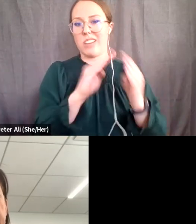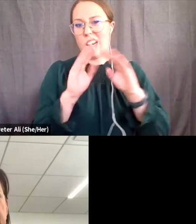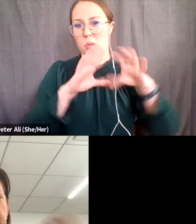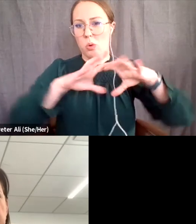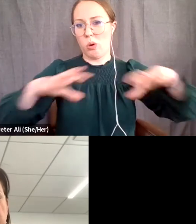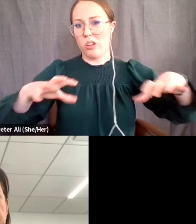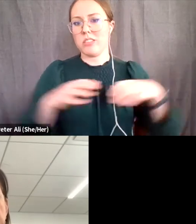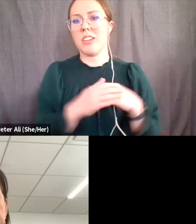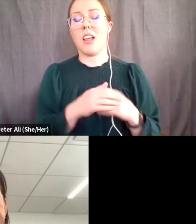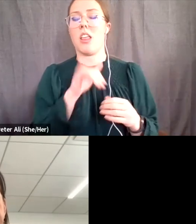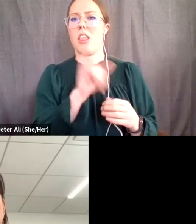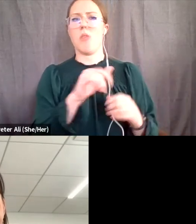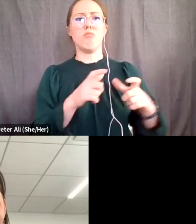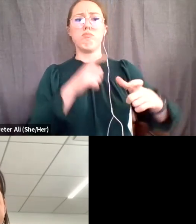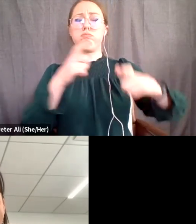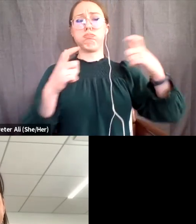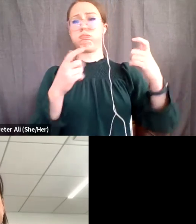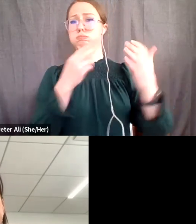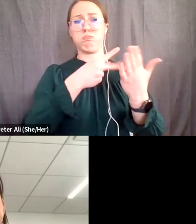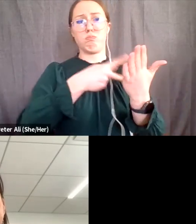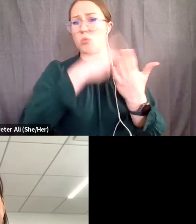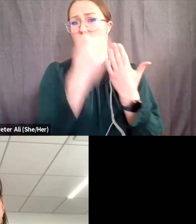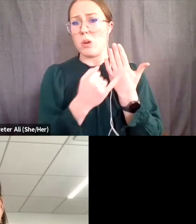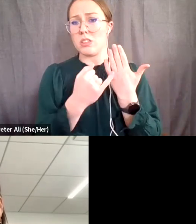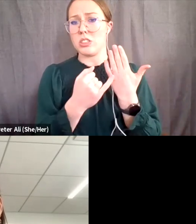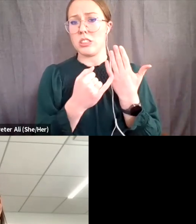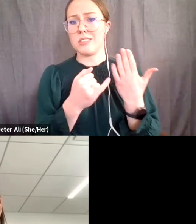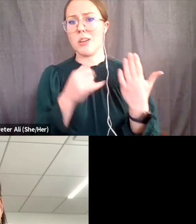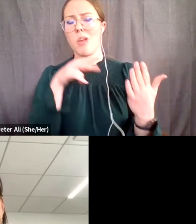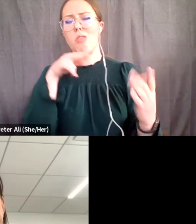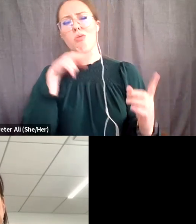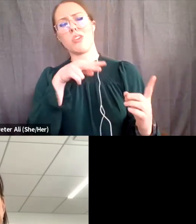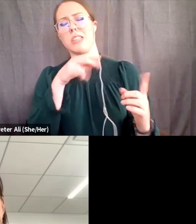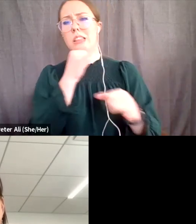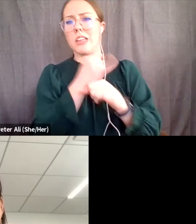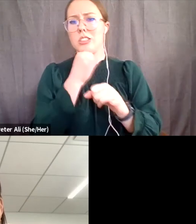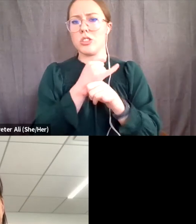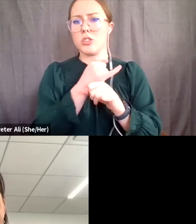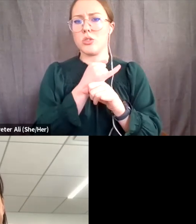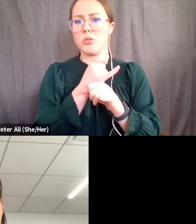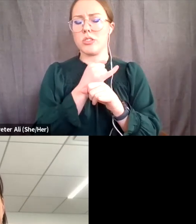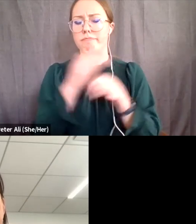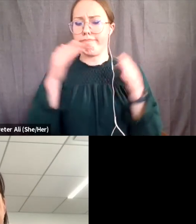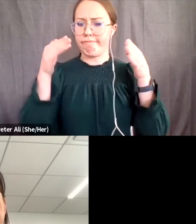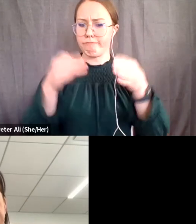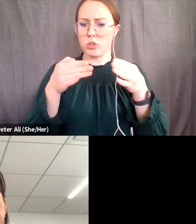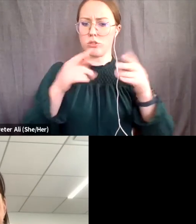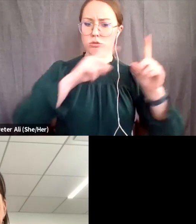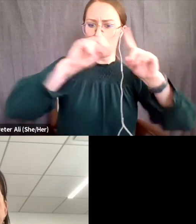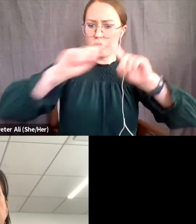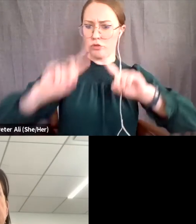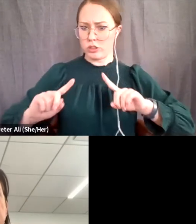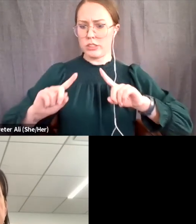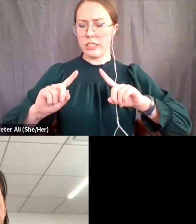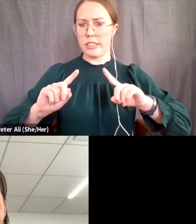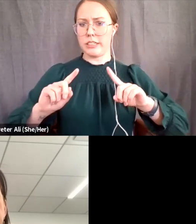and complicated project, we looked at the institution in terms of diversity, top-down, bottom-up.